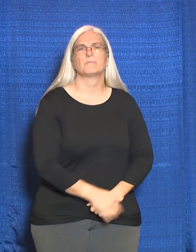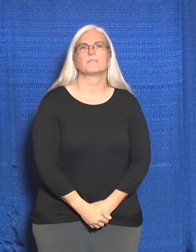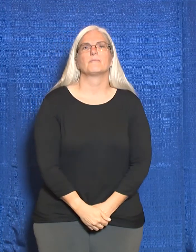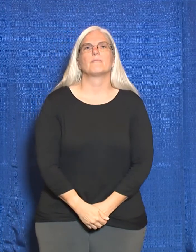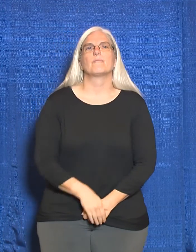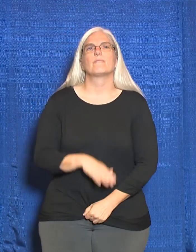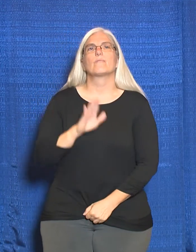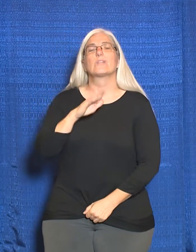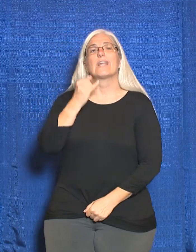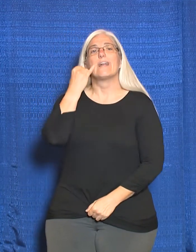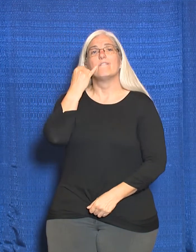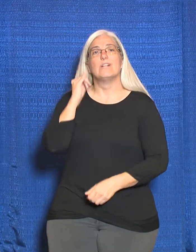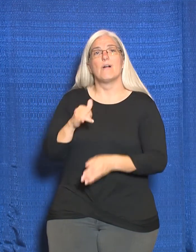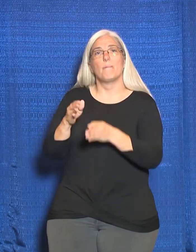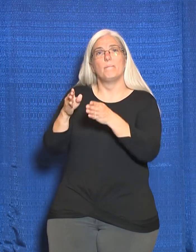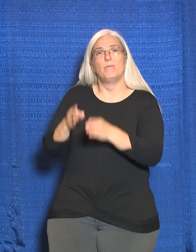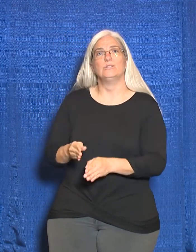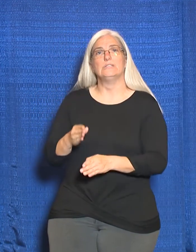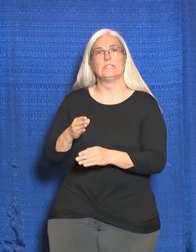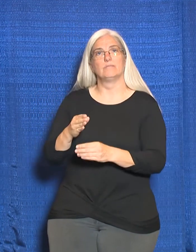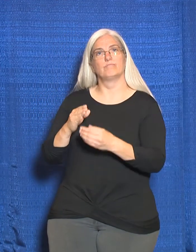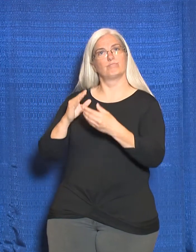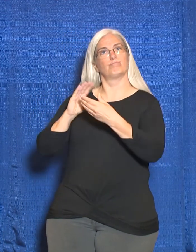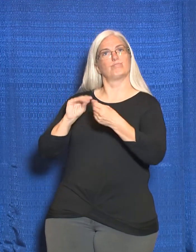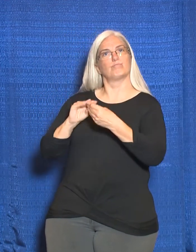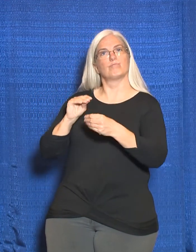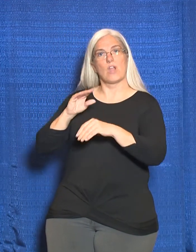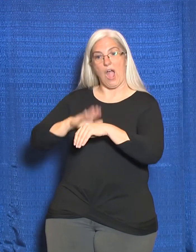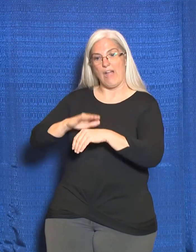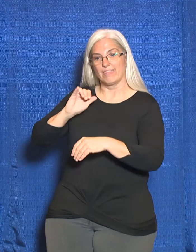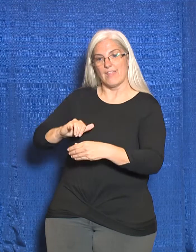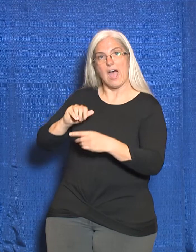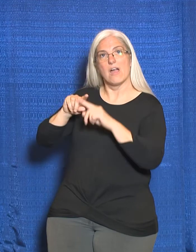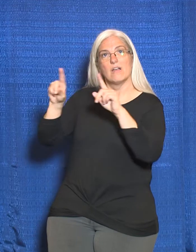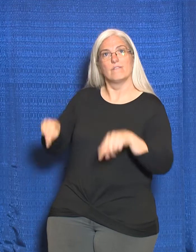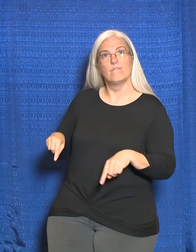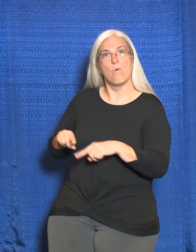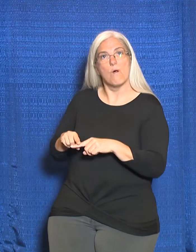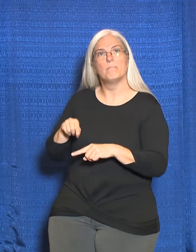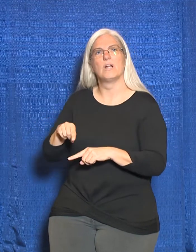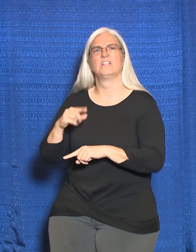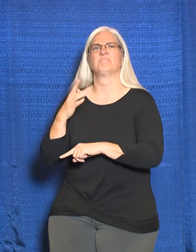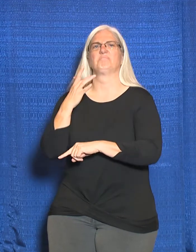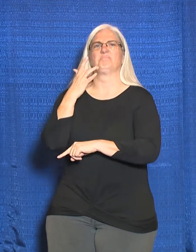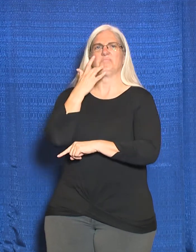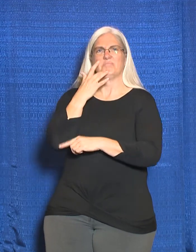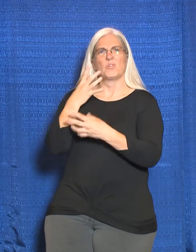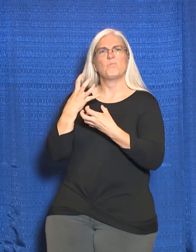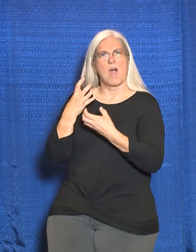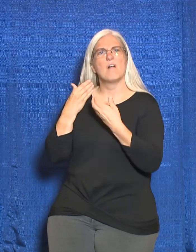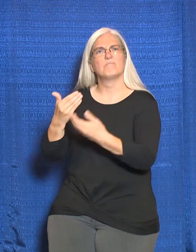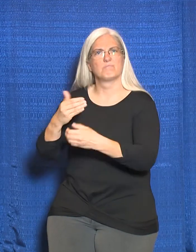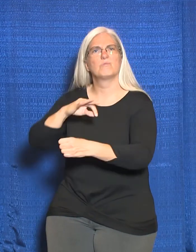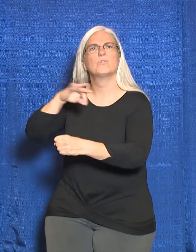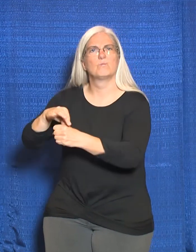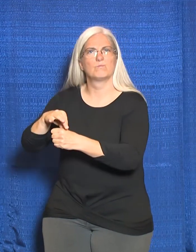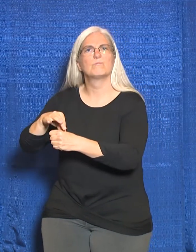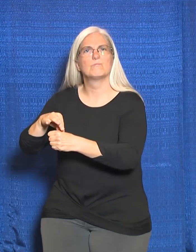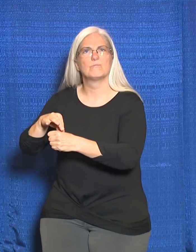If the client indicates on the VPF that they would like to register to vote, you must provide them with a VRC.